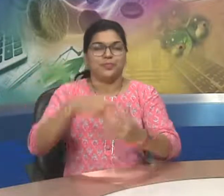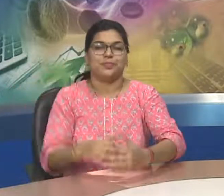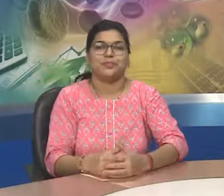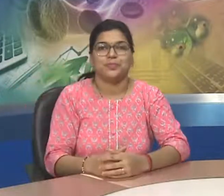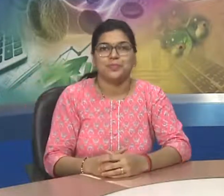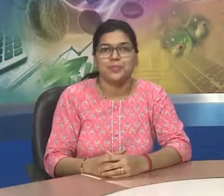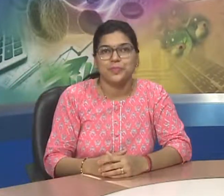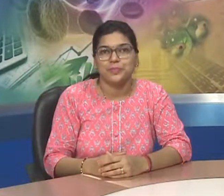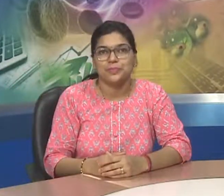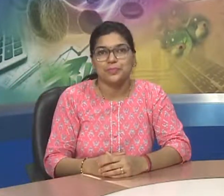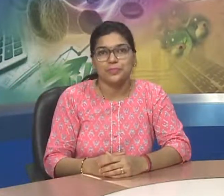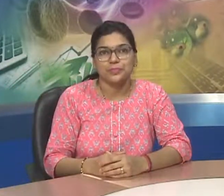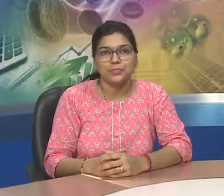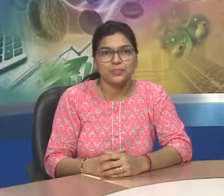Sun is the star.